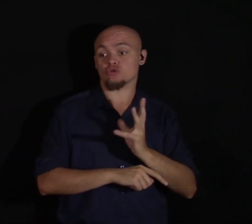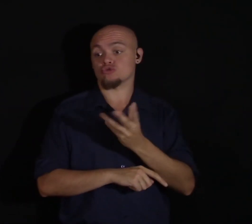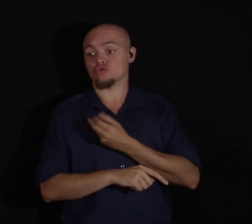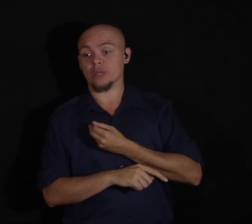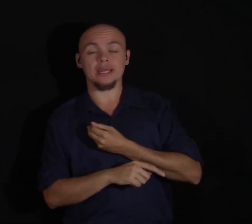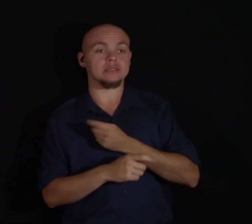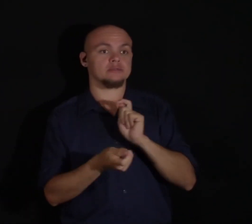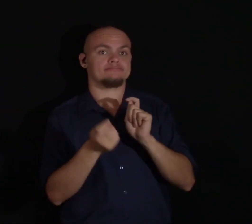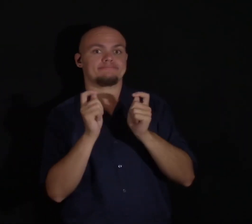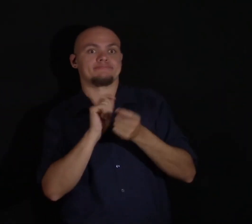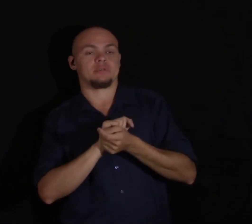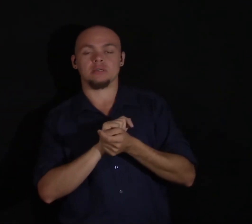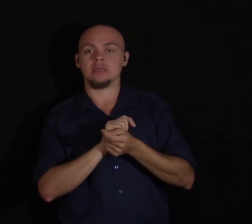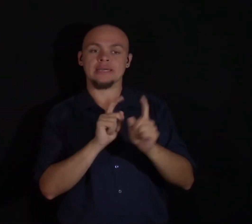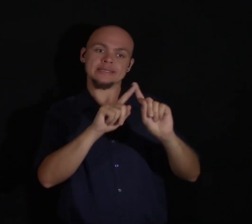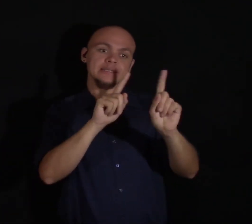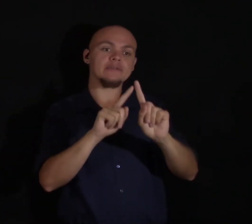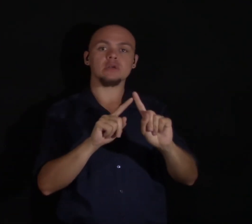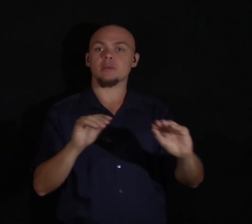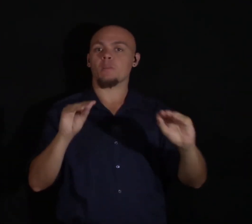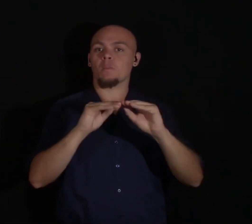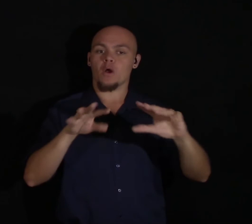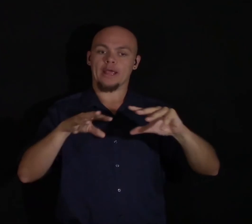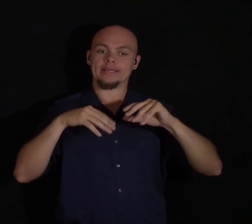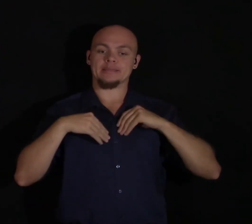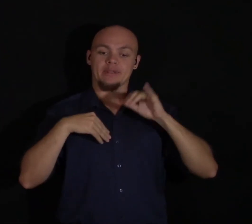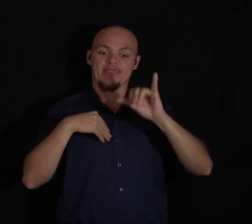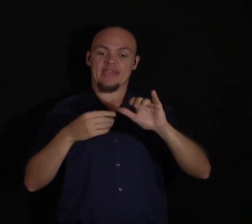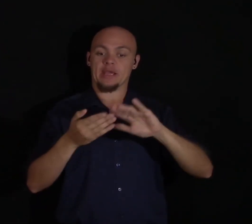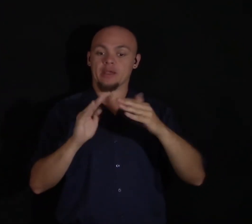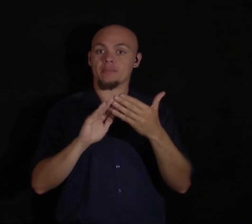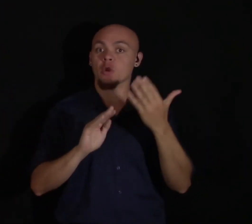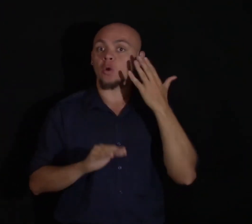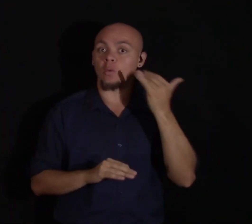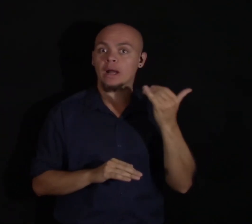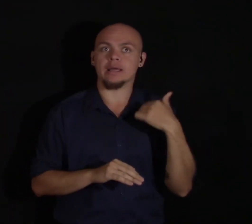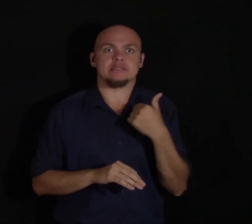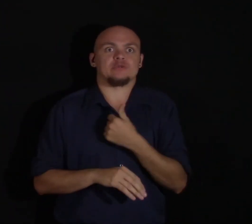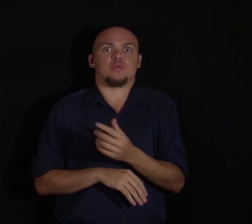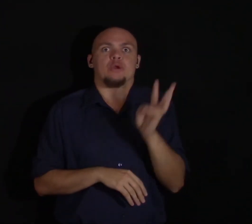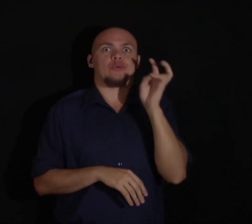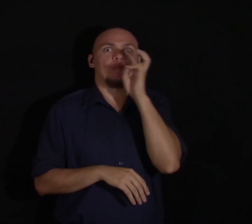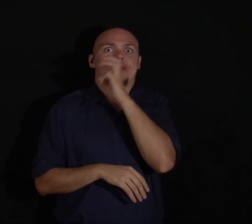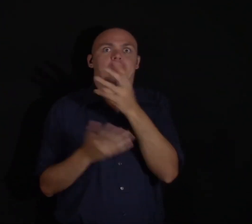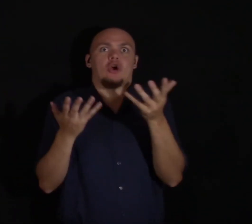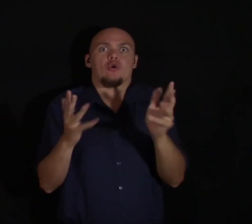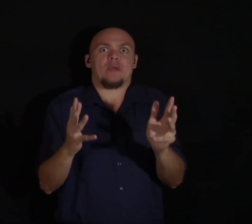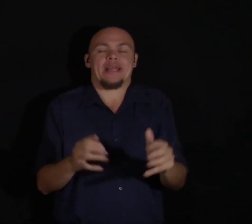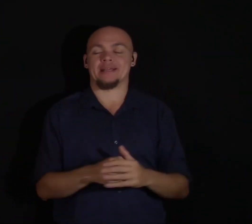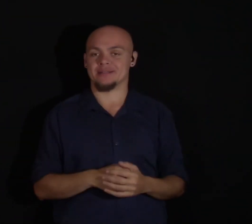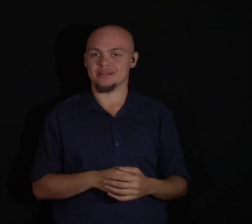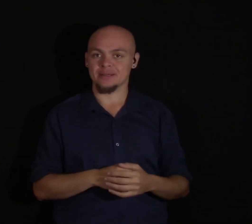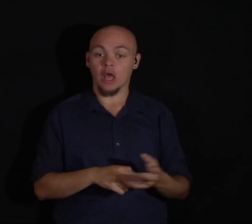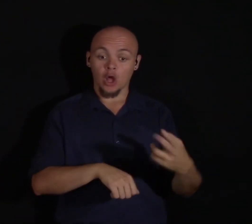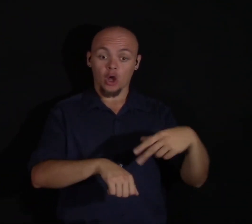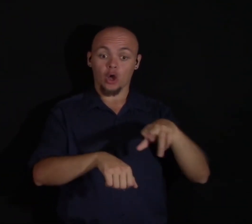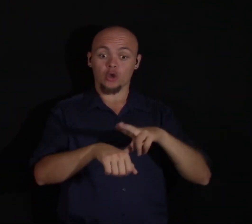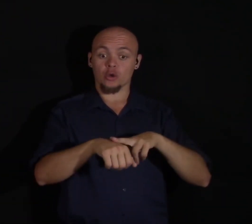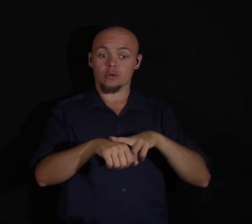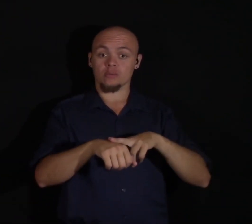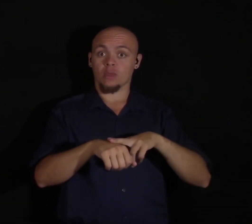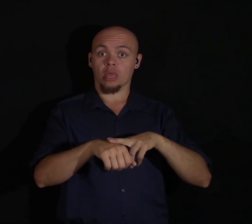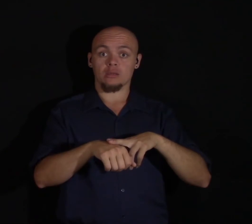Any kind of difference is more acceptable in the polyamorous community because we're already so far out there. There is no normal as long as you are not